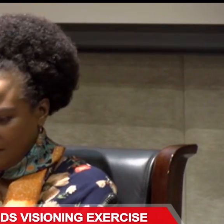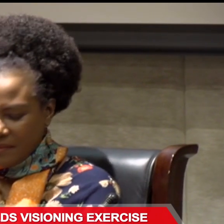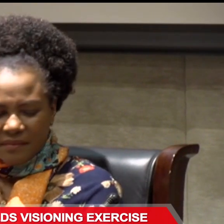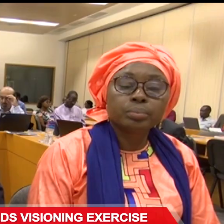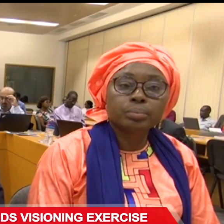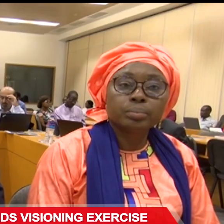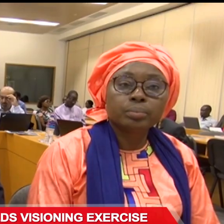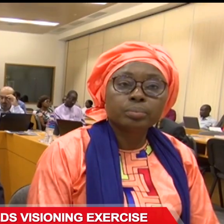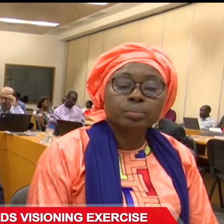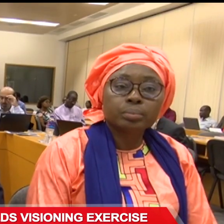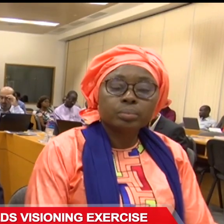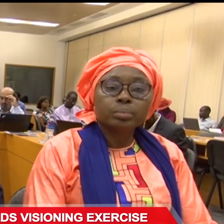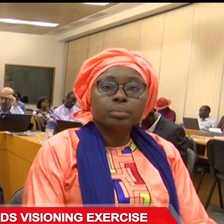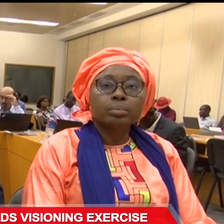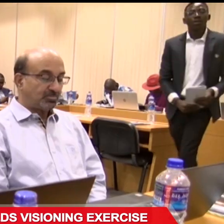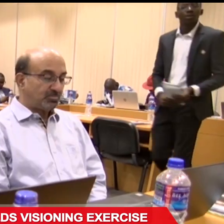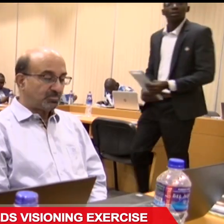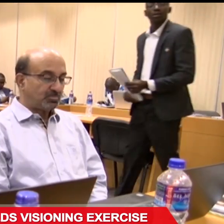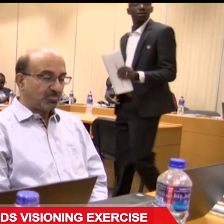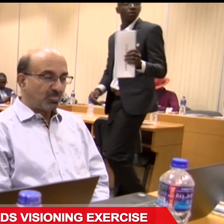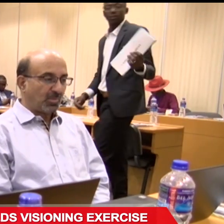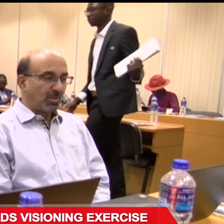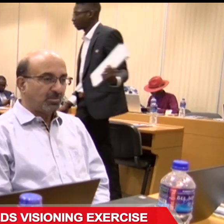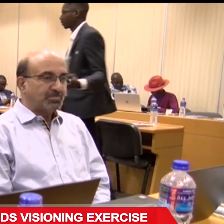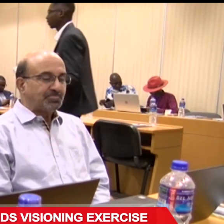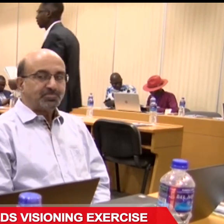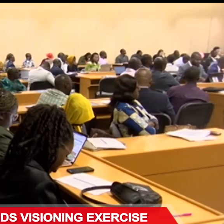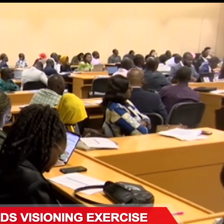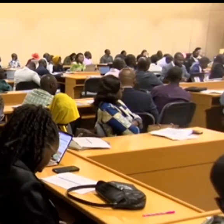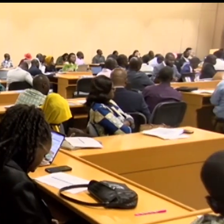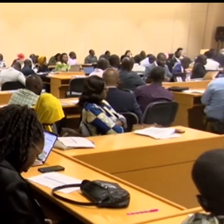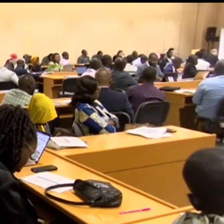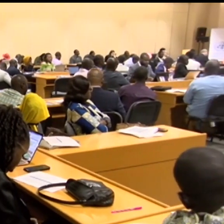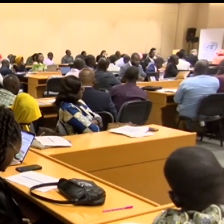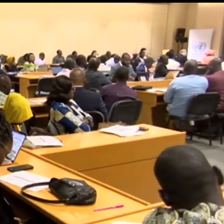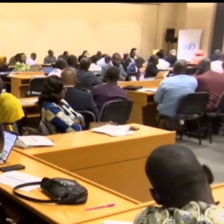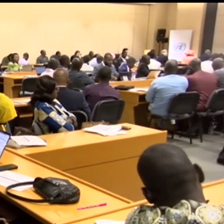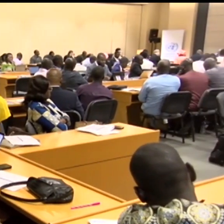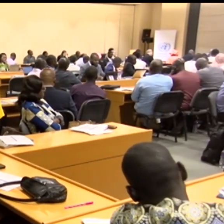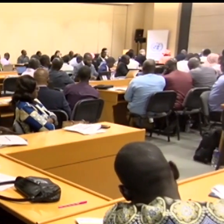no one behind, especially women and children, who are often marginalized, so as to develop an